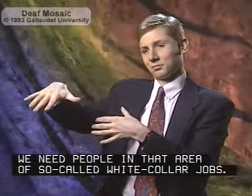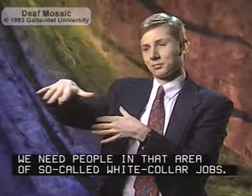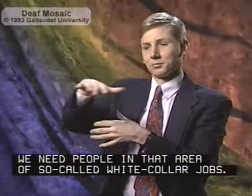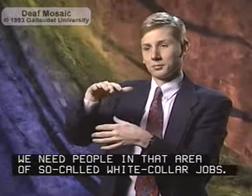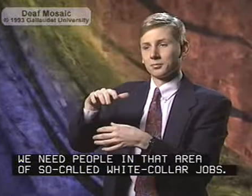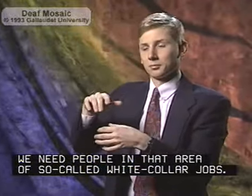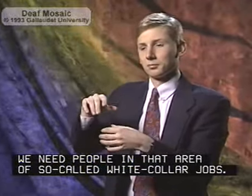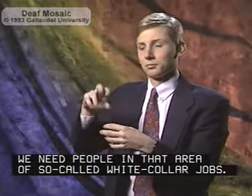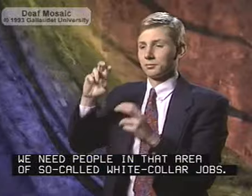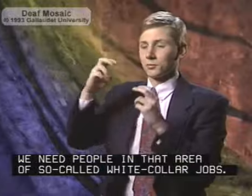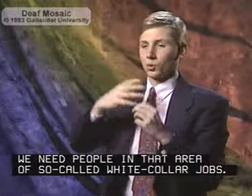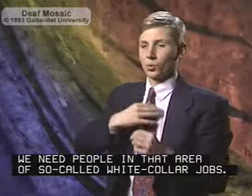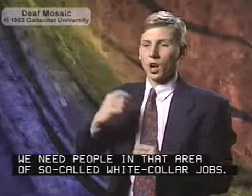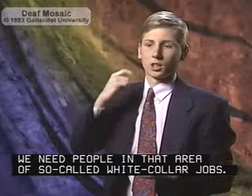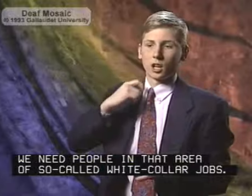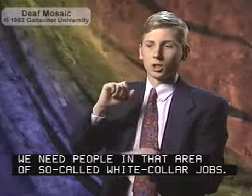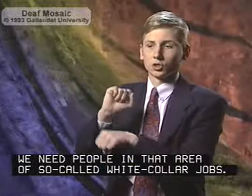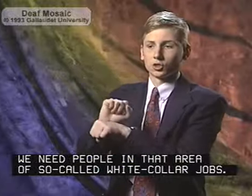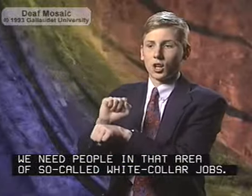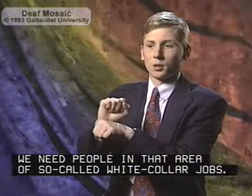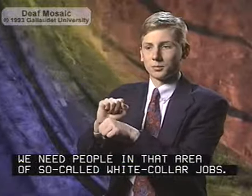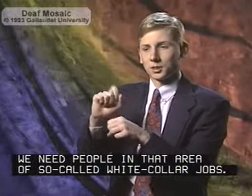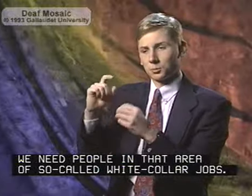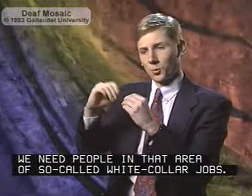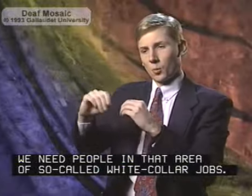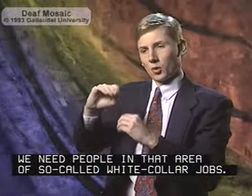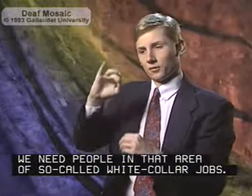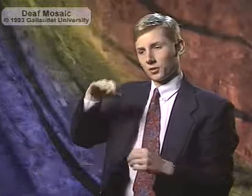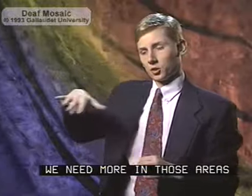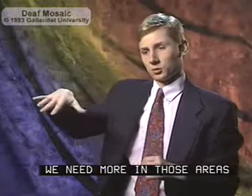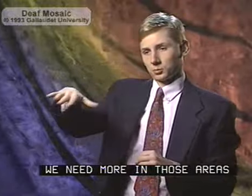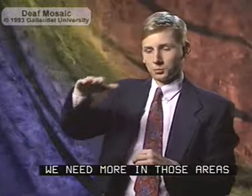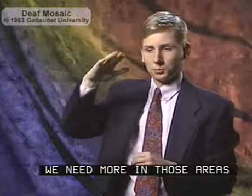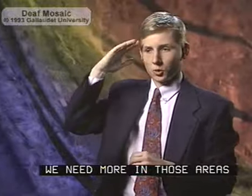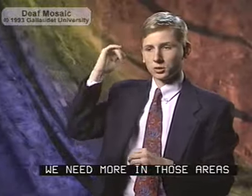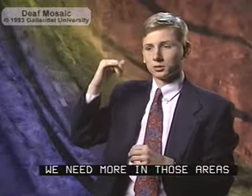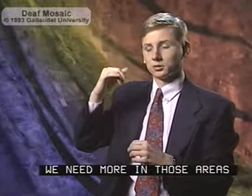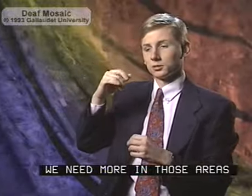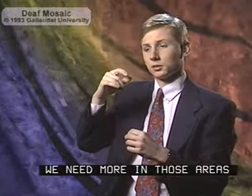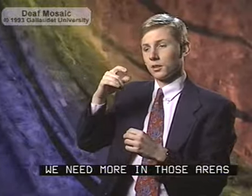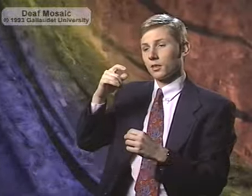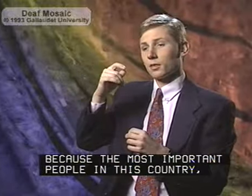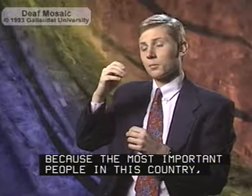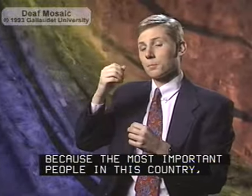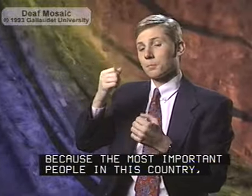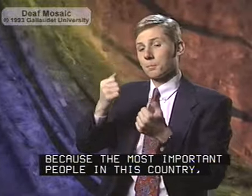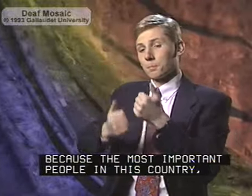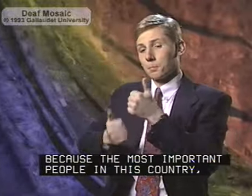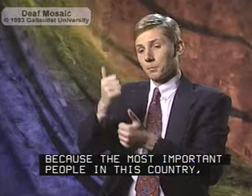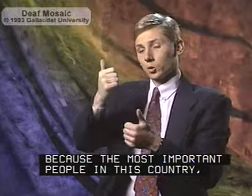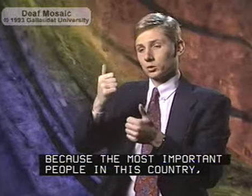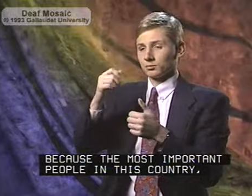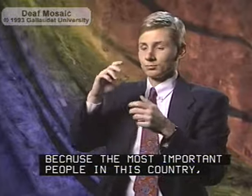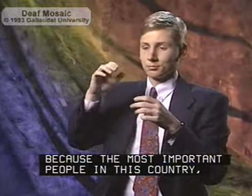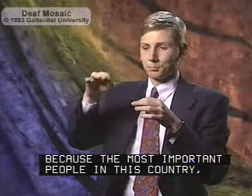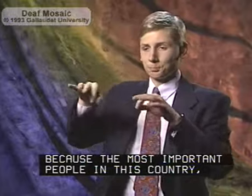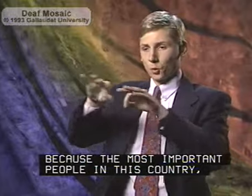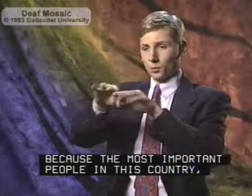area of so-called white-collar jobs. We need more in those areas because the most important people in